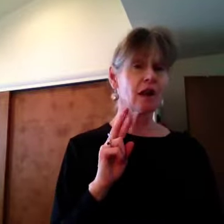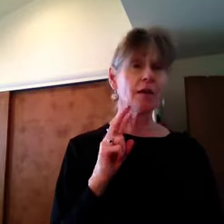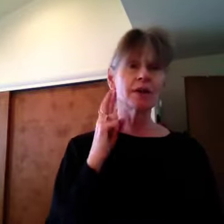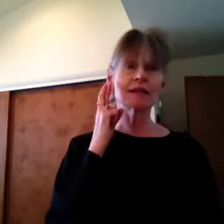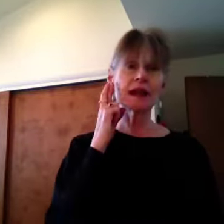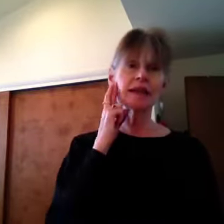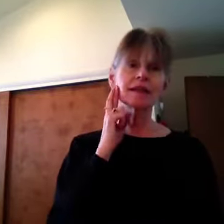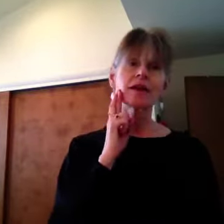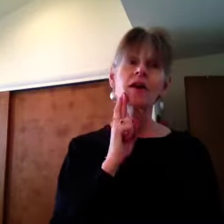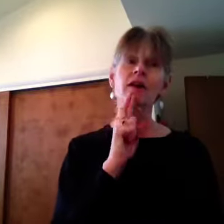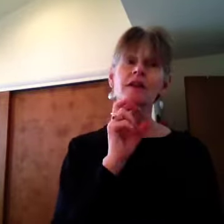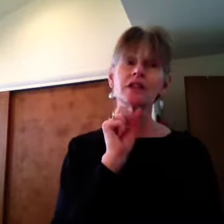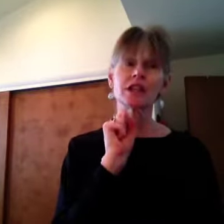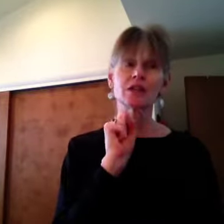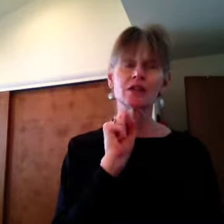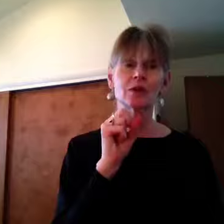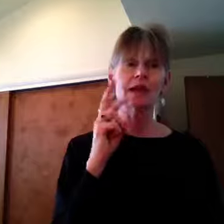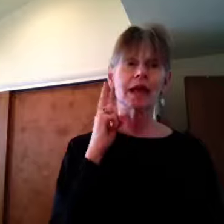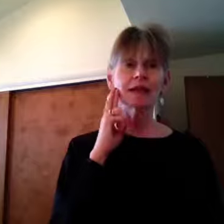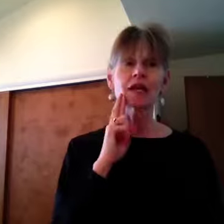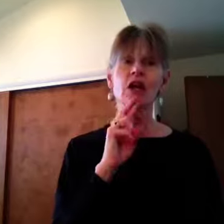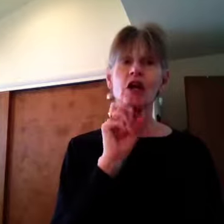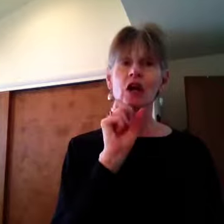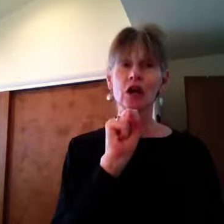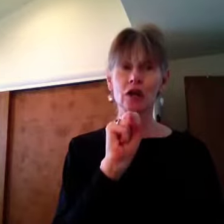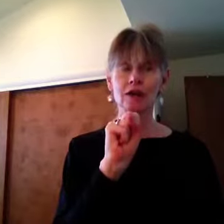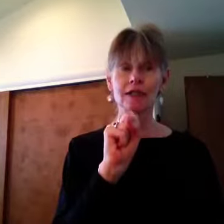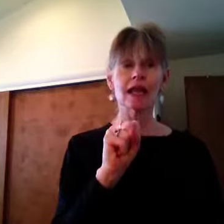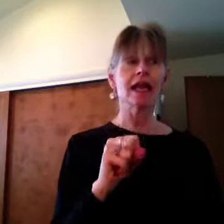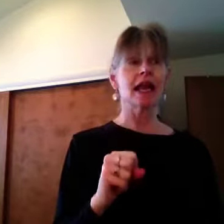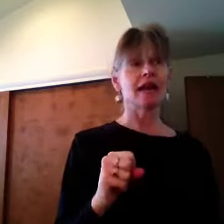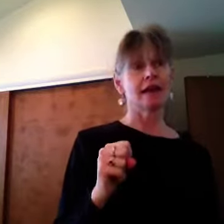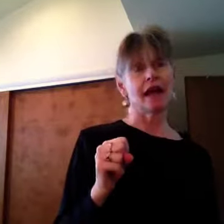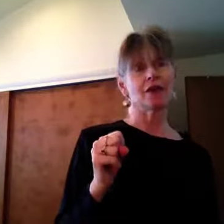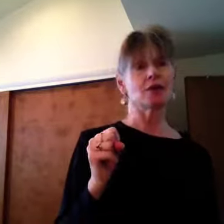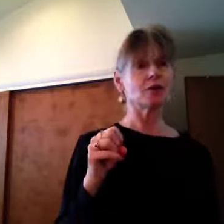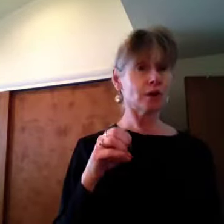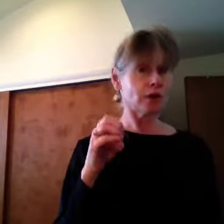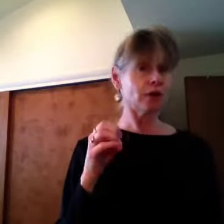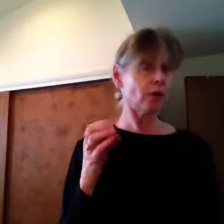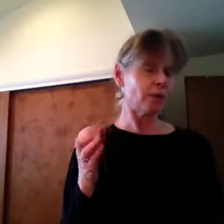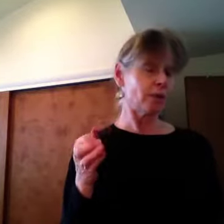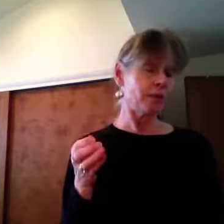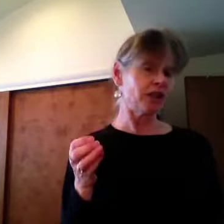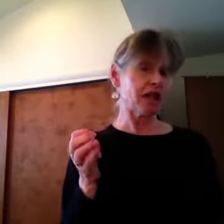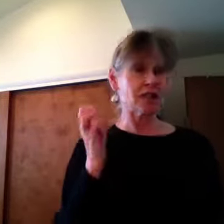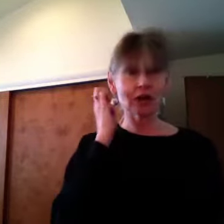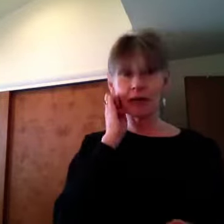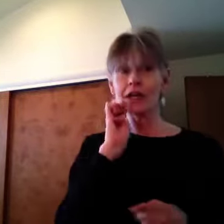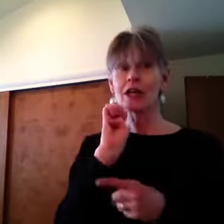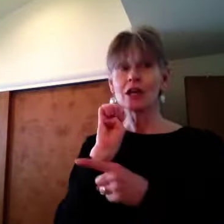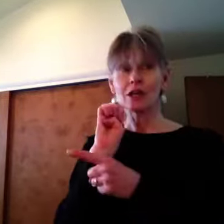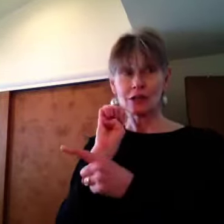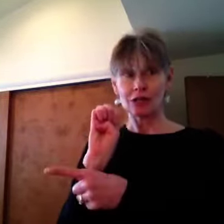combo sign. It's an R that changes to an S, hers. And again, you could be gesturing